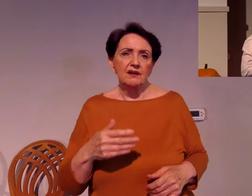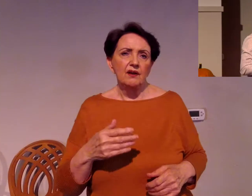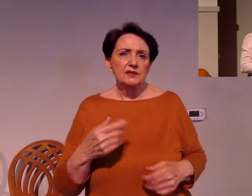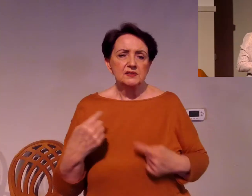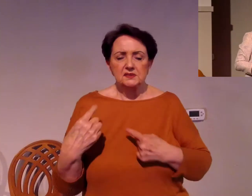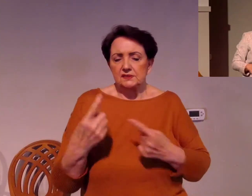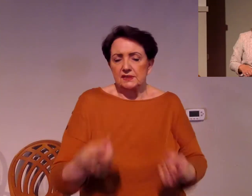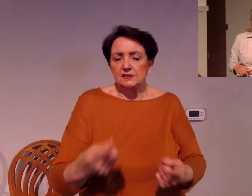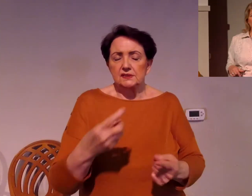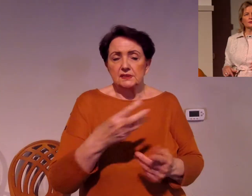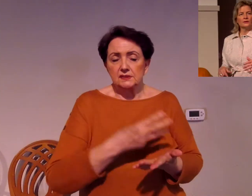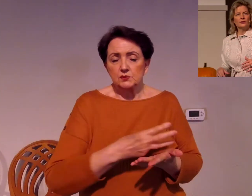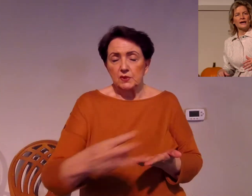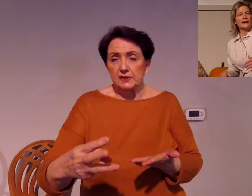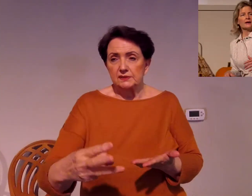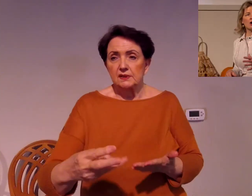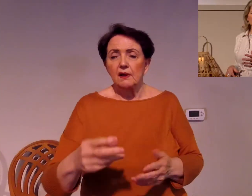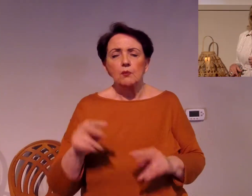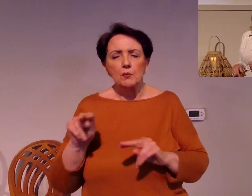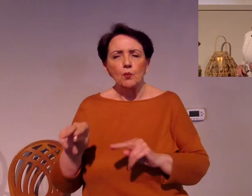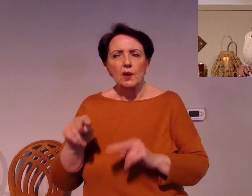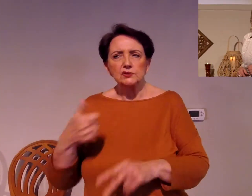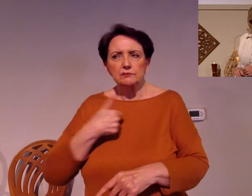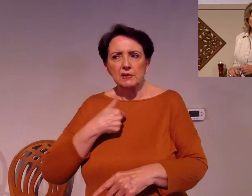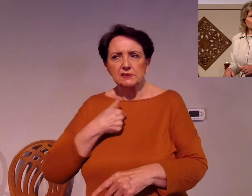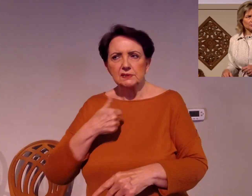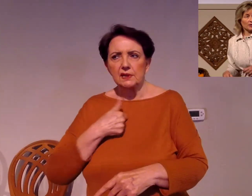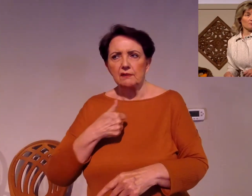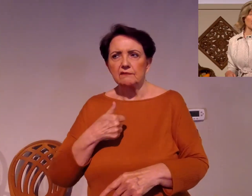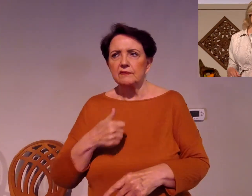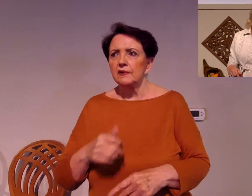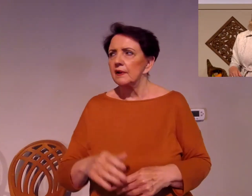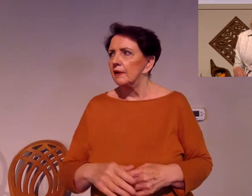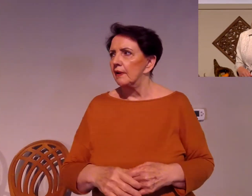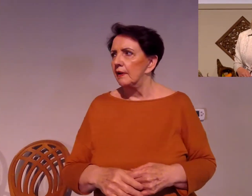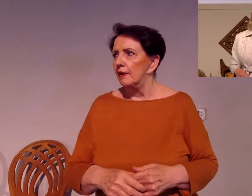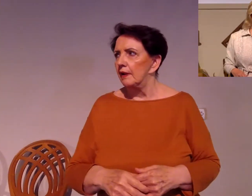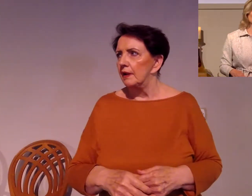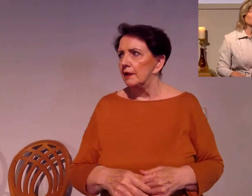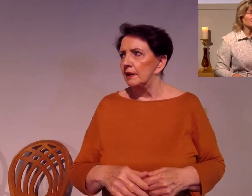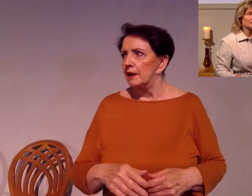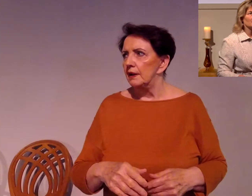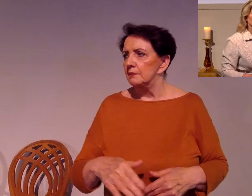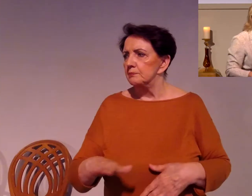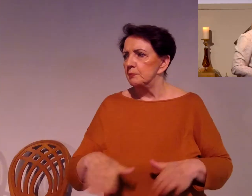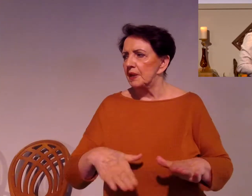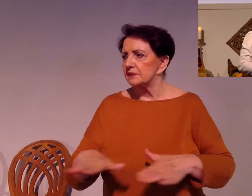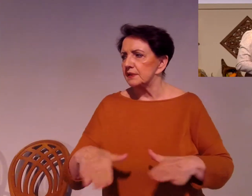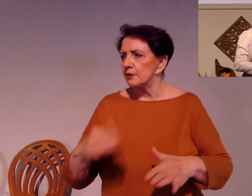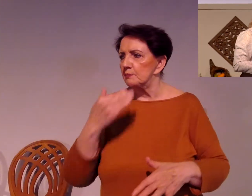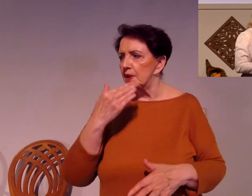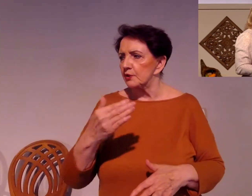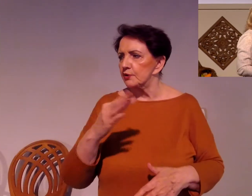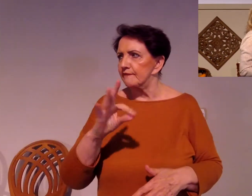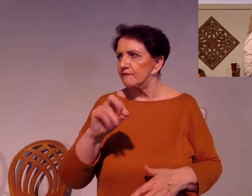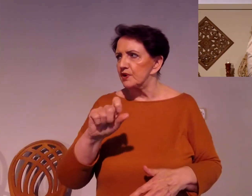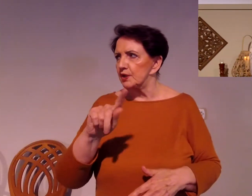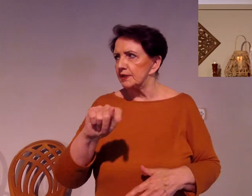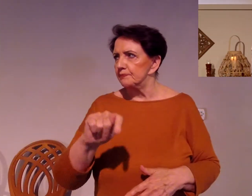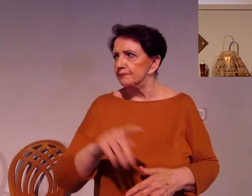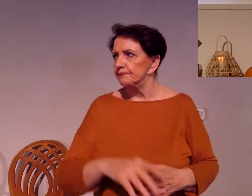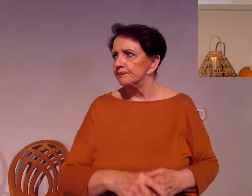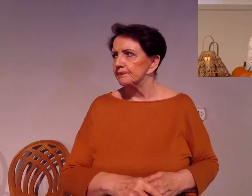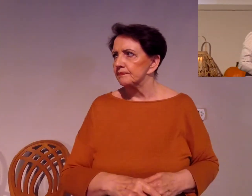past 6 weeks. I got called on it a time or two. I'm pacing on my good foot. But there was so